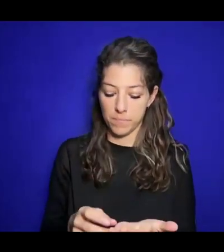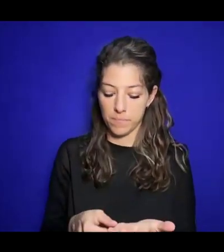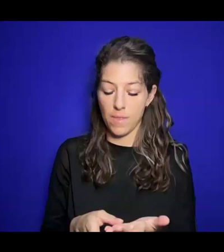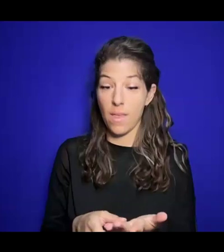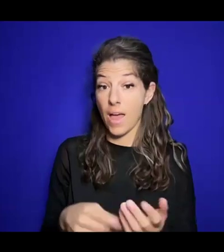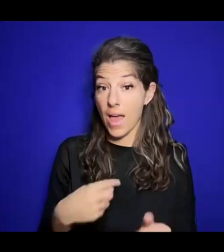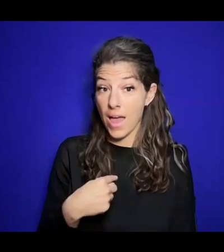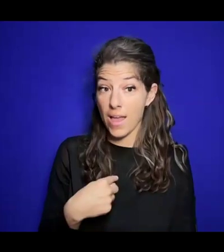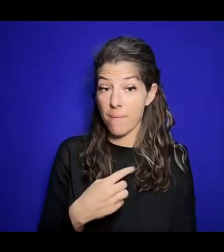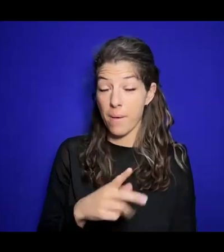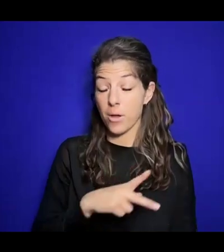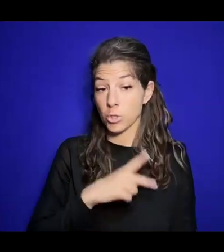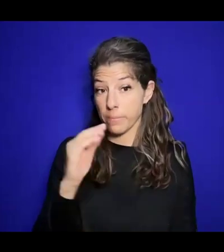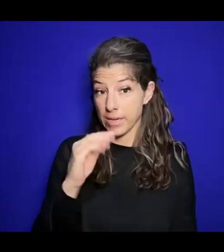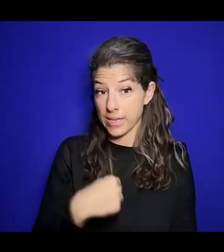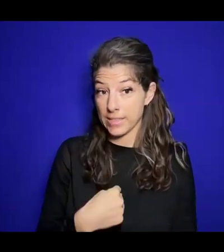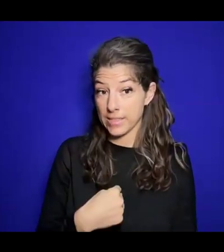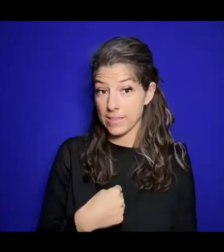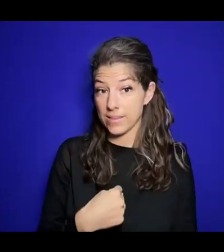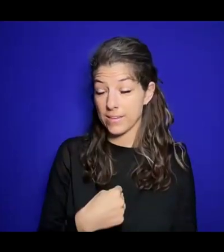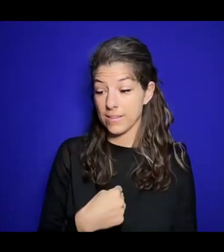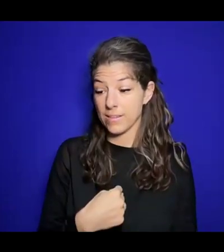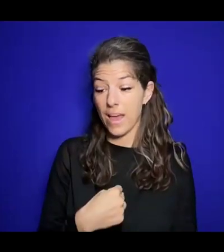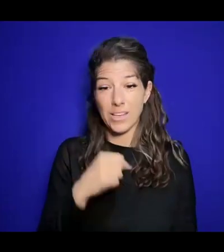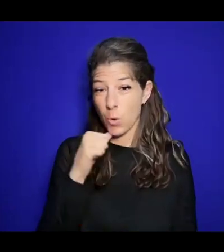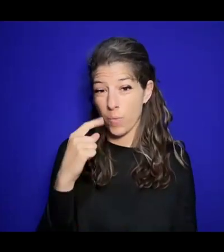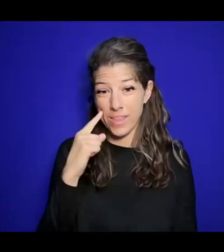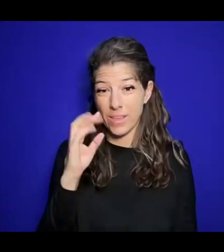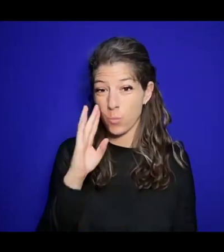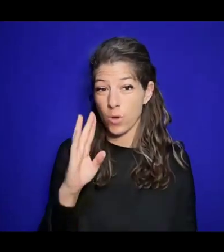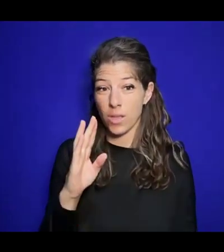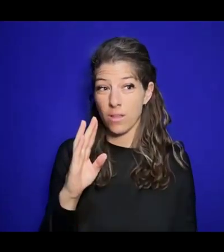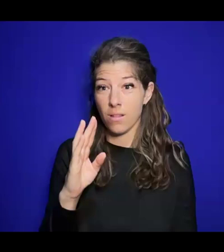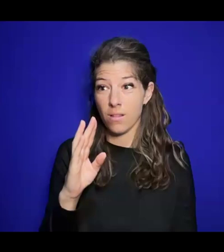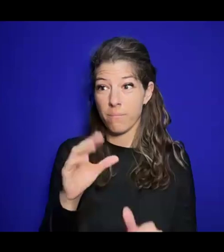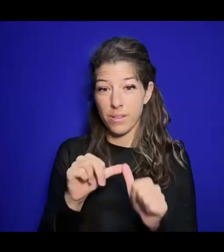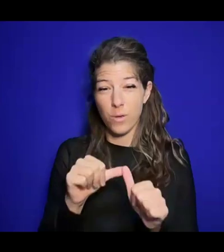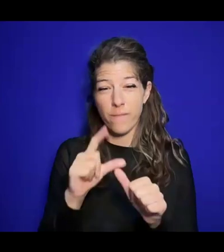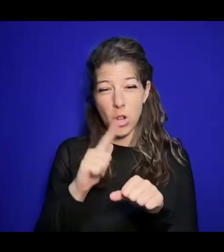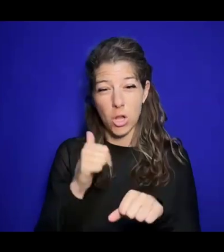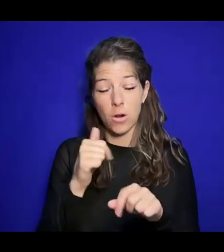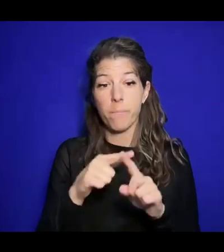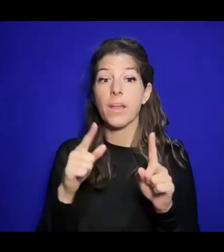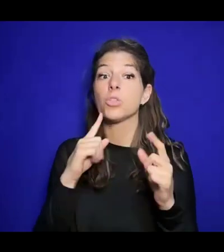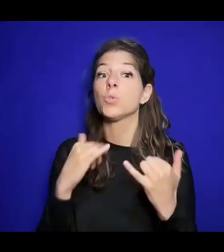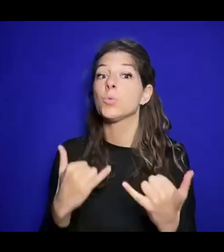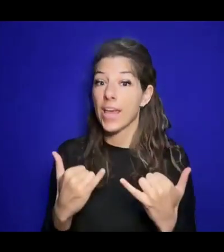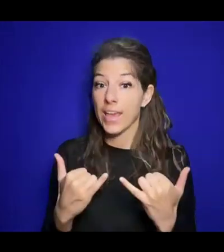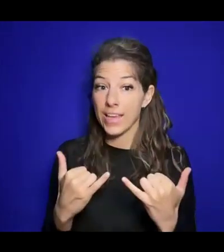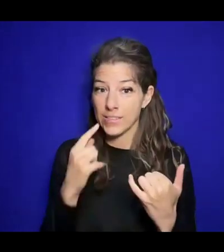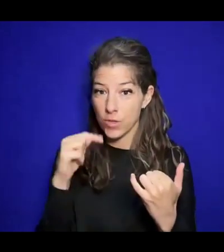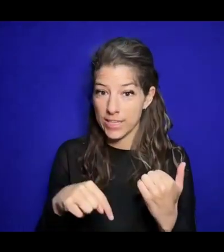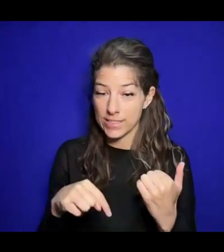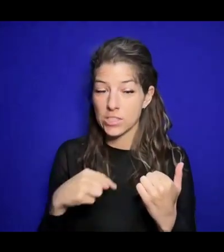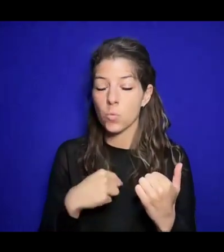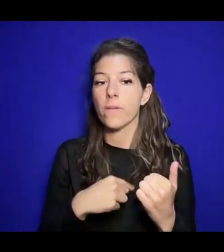personally, and this is my personal opinion, do not believe it's going to be this way for that much longer, but it is this way today. So we